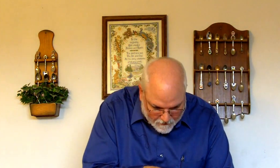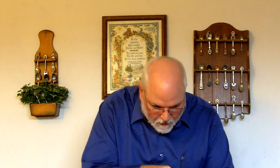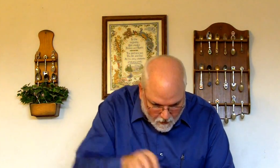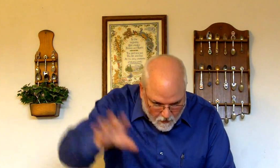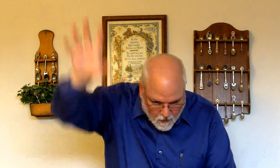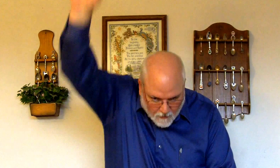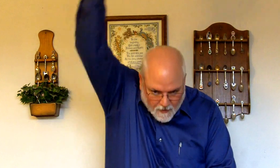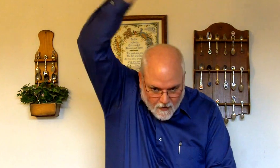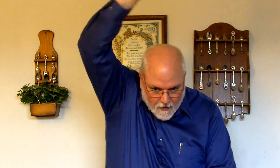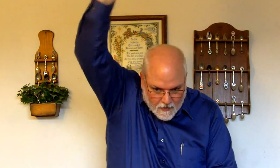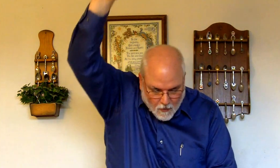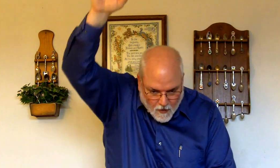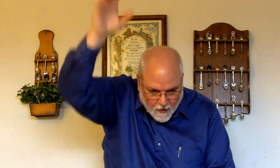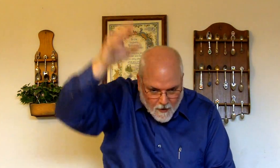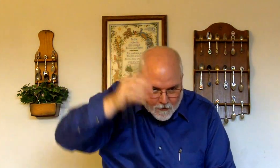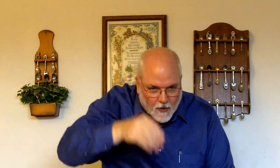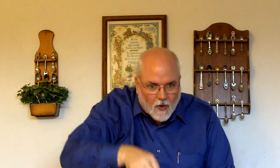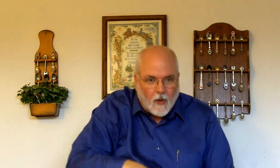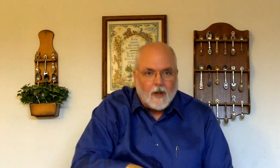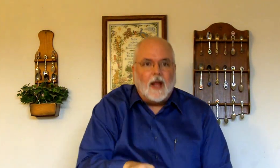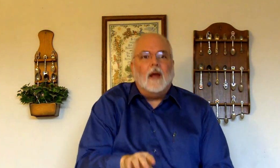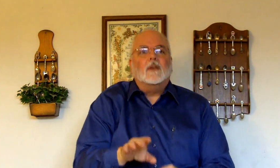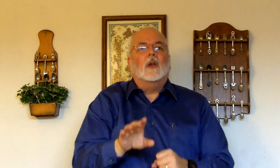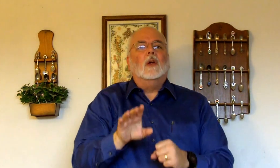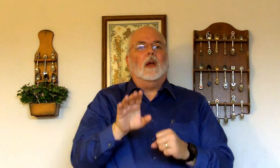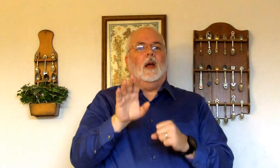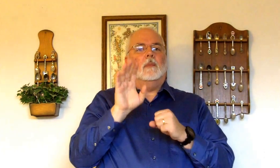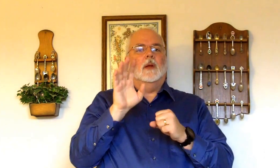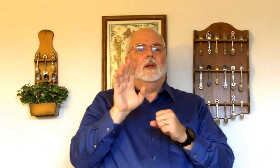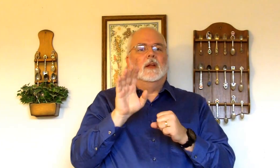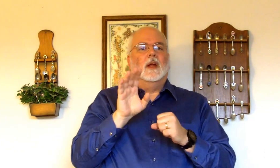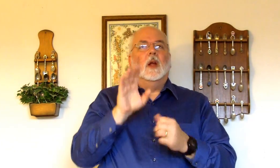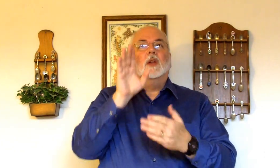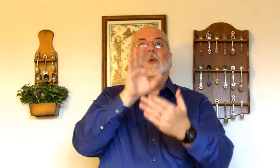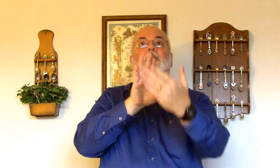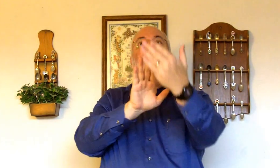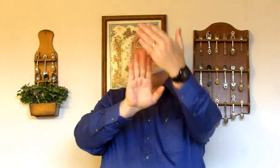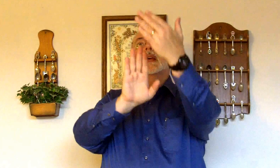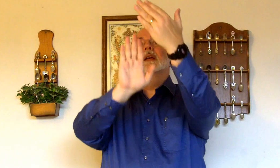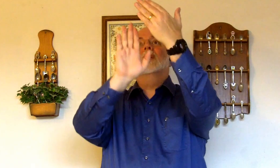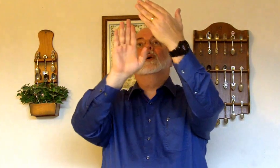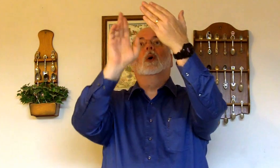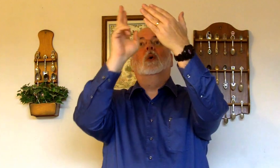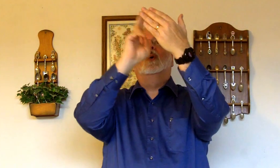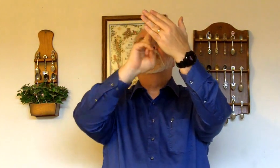you up here somewhere, you're going to have to look up to see his